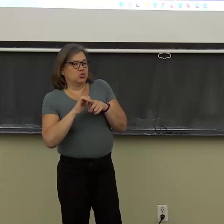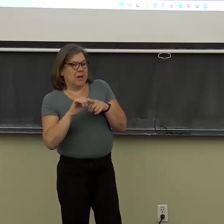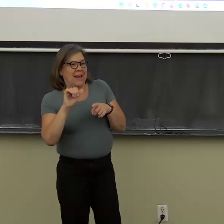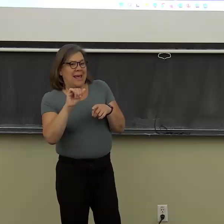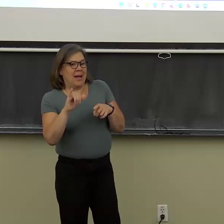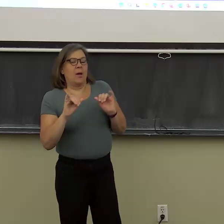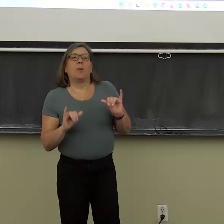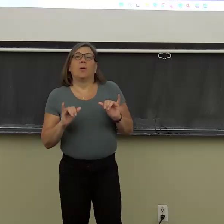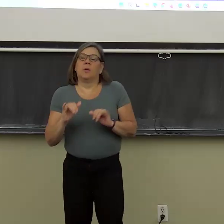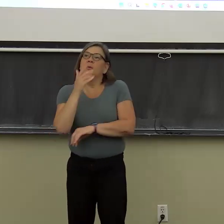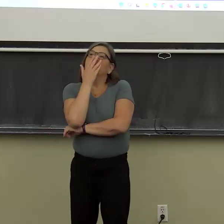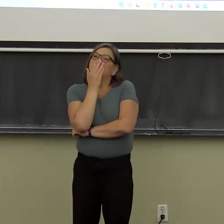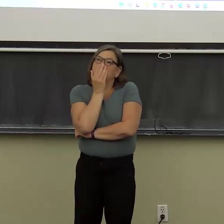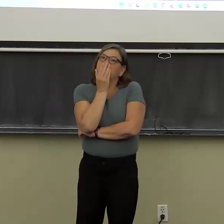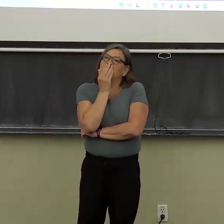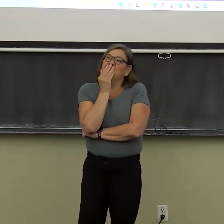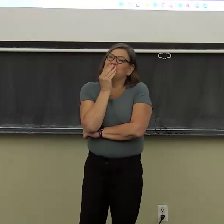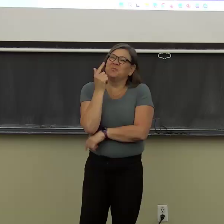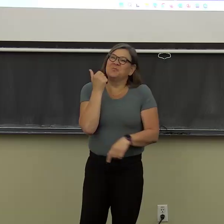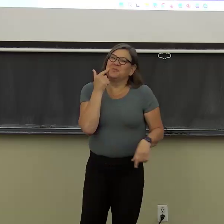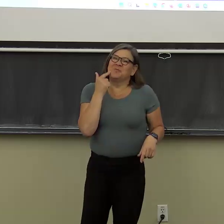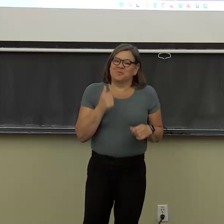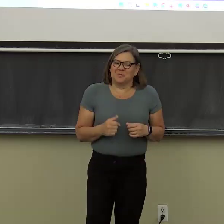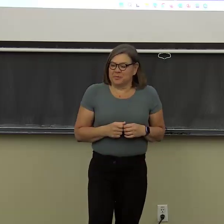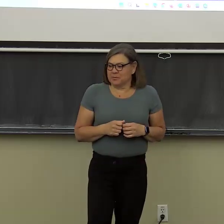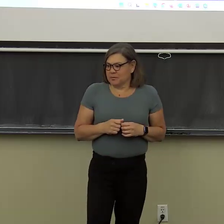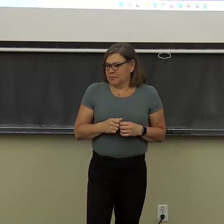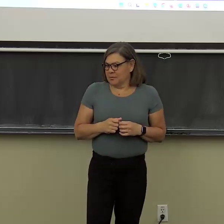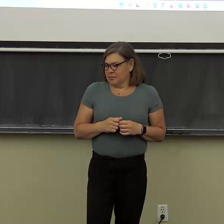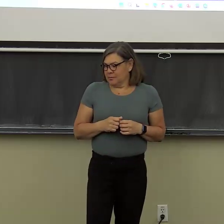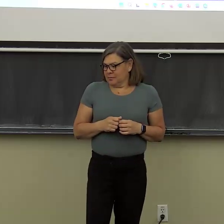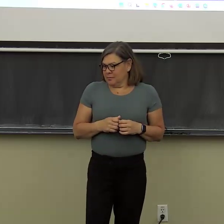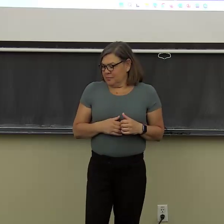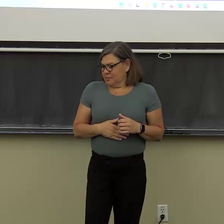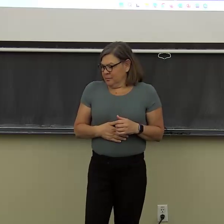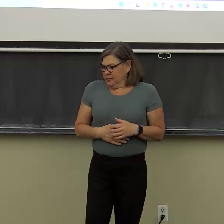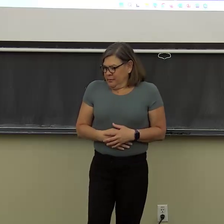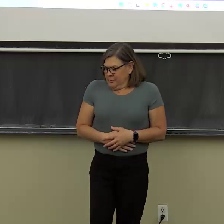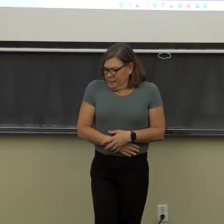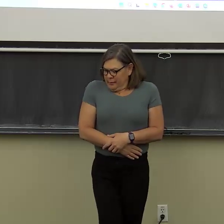empowered to train AI?